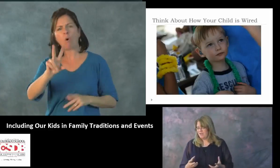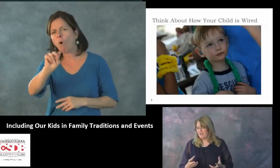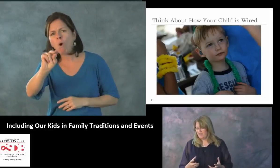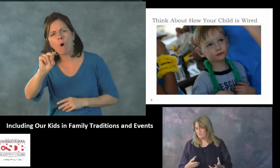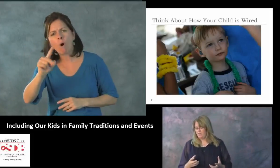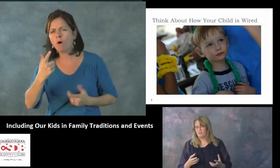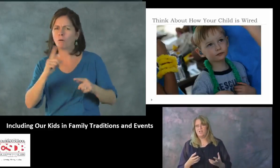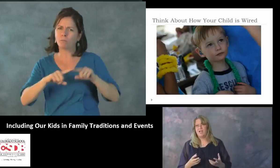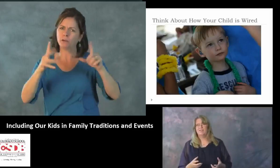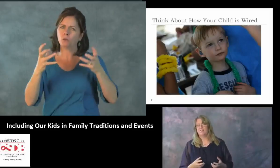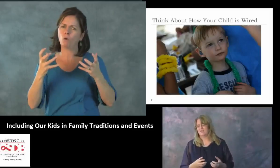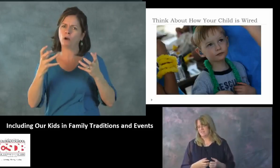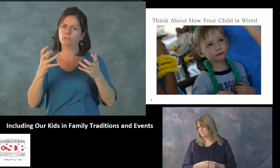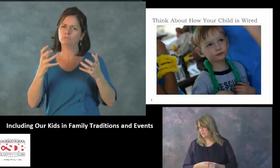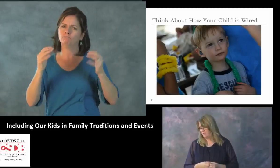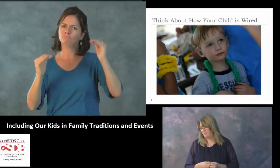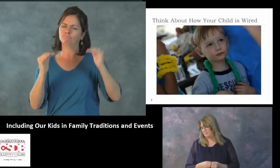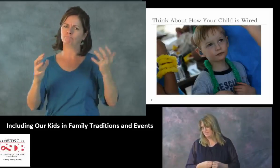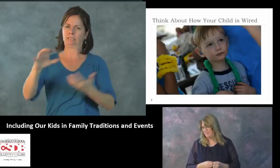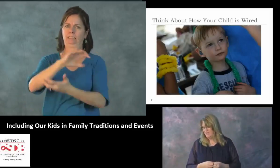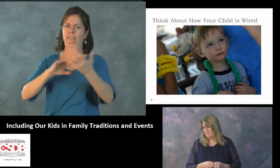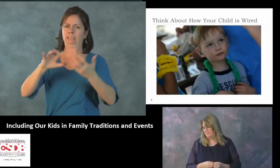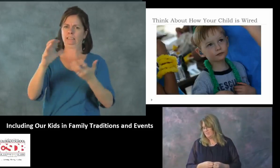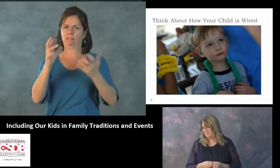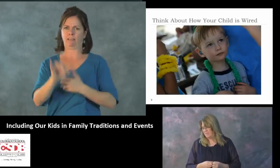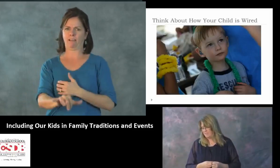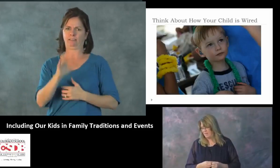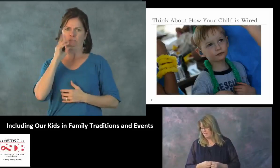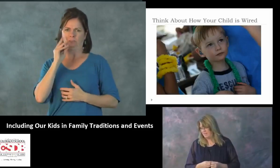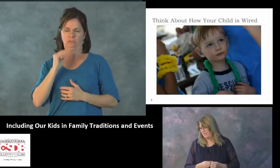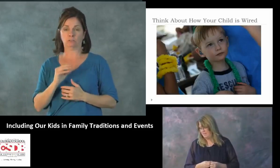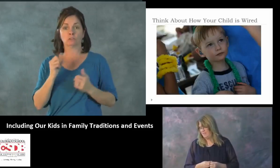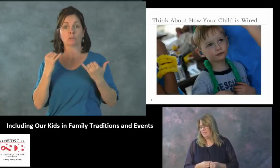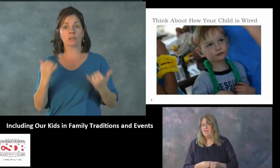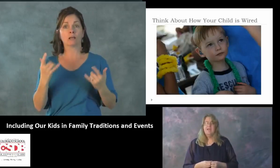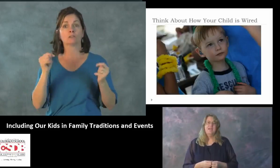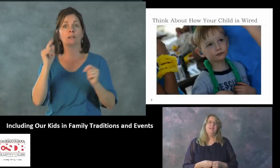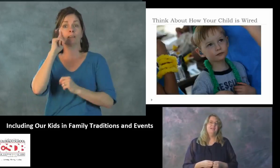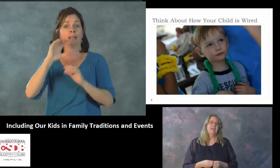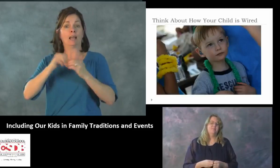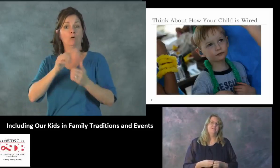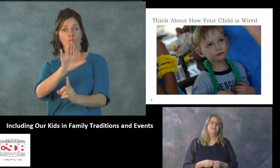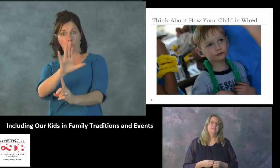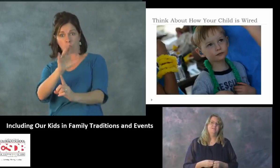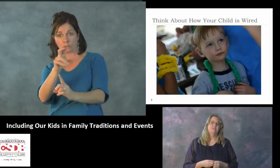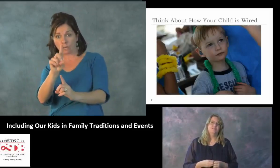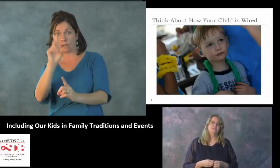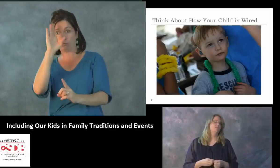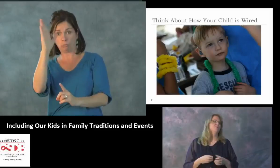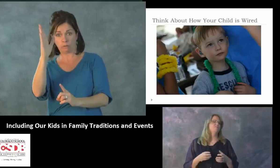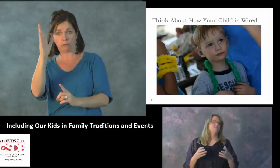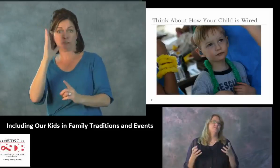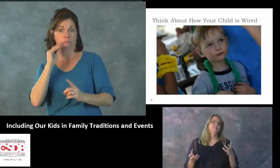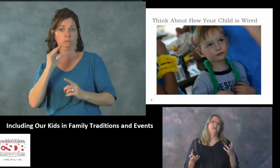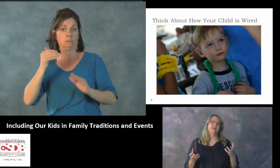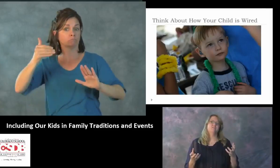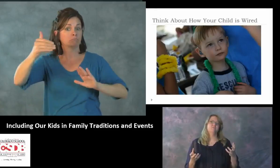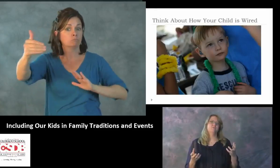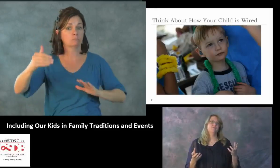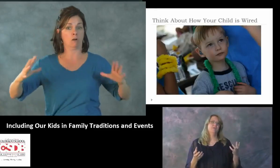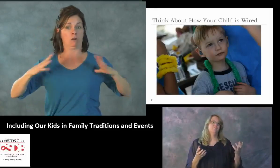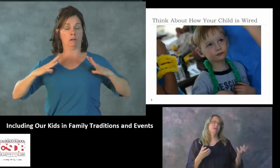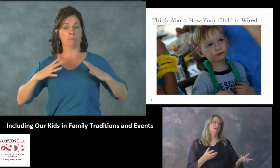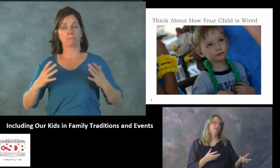think about how your child's going to experience this next holiday. It can be difficult when there's a